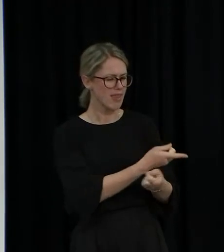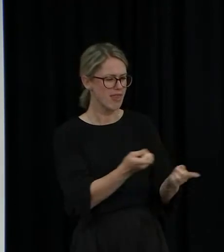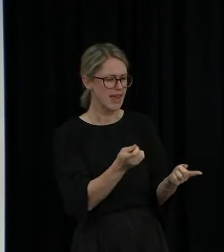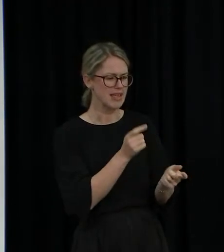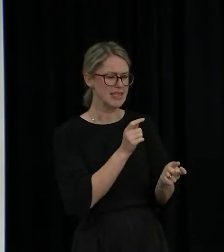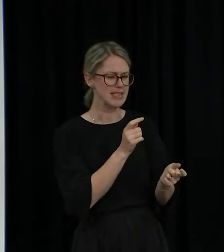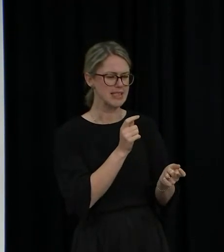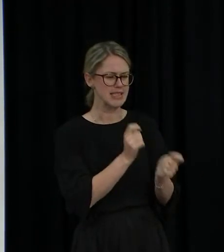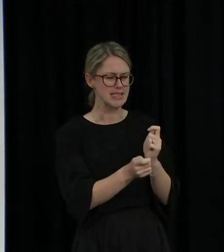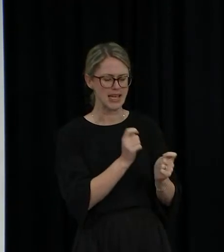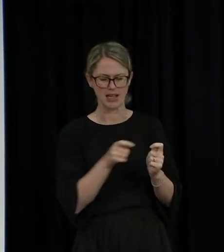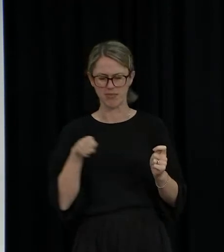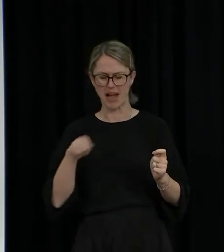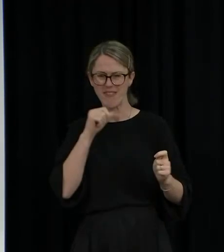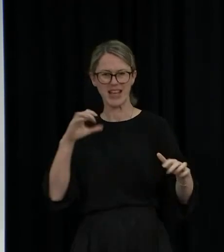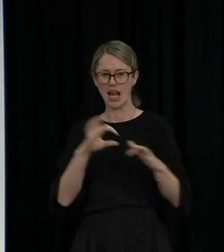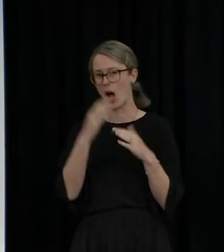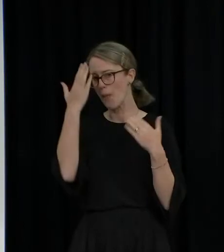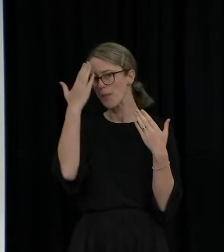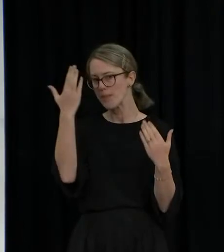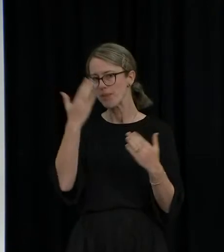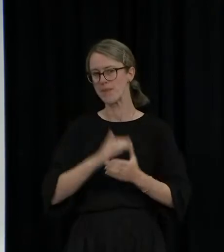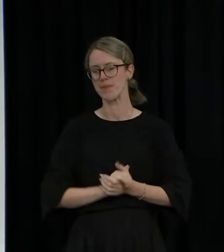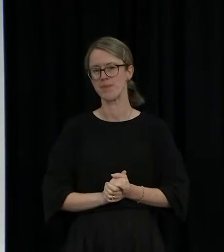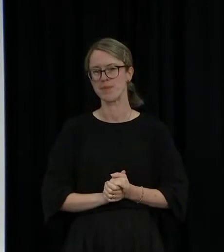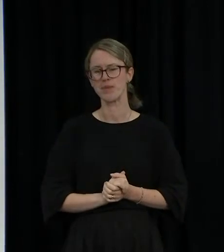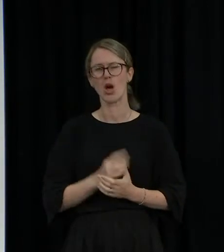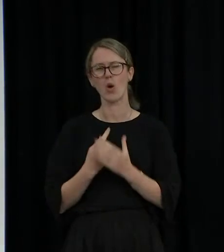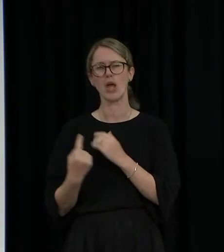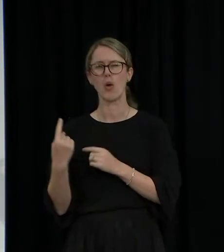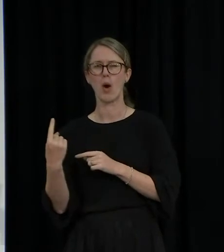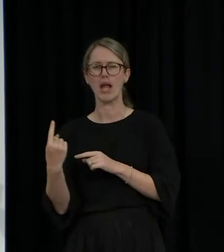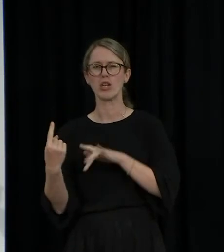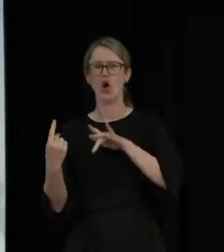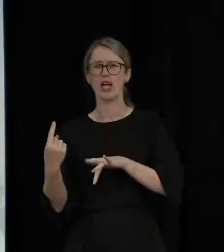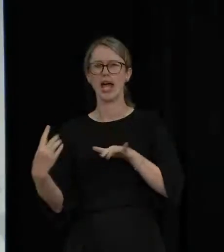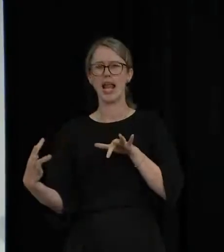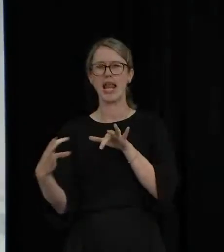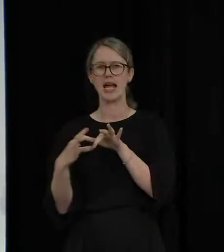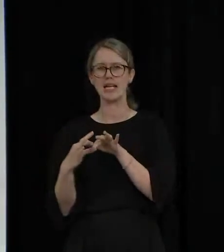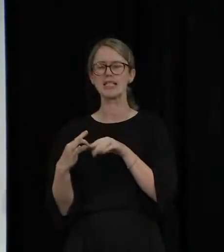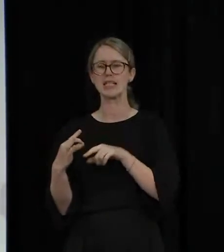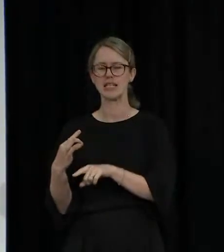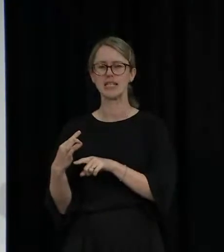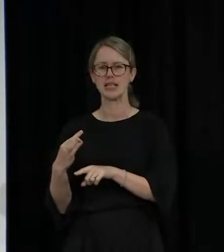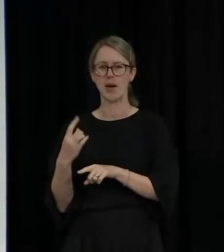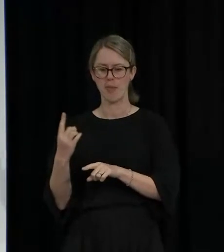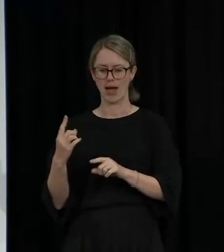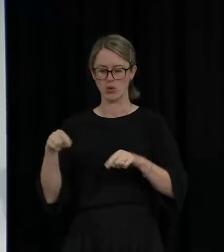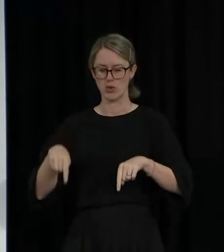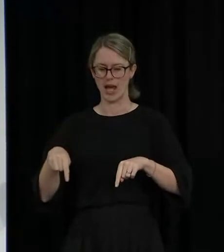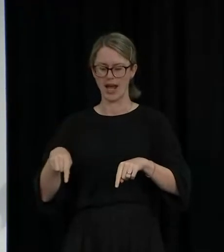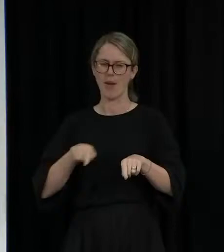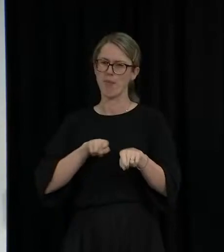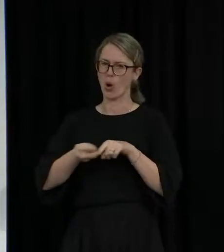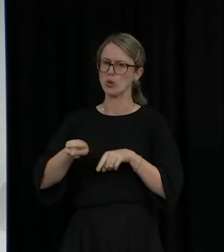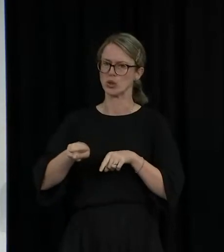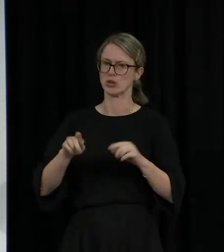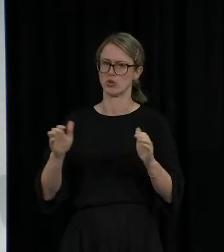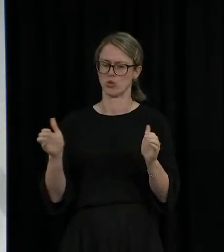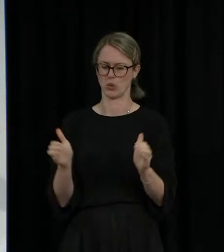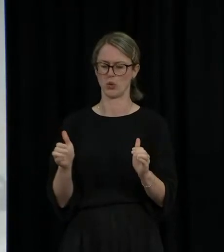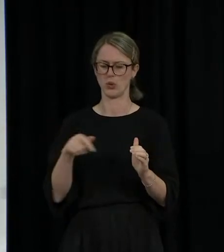the cases that came in today. There's only one that is unlinked. There are a high number of the cases today